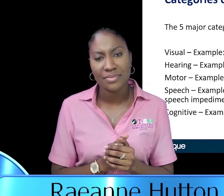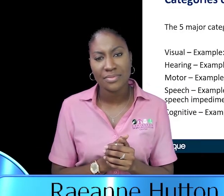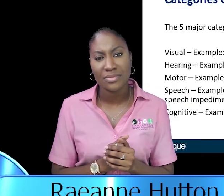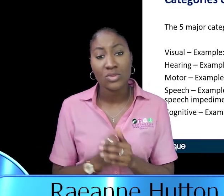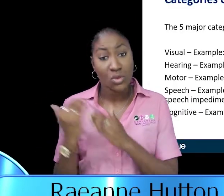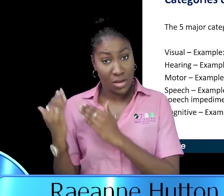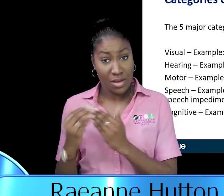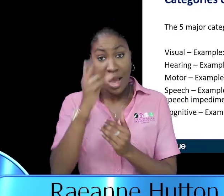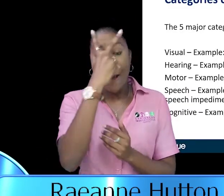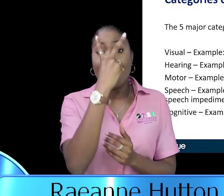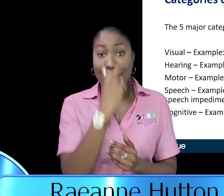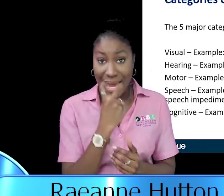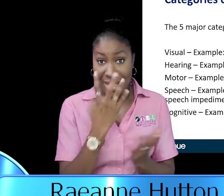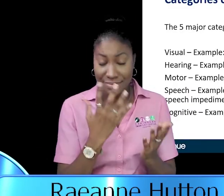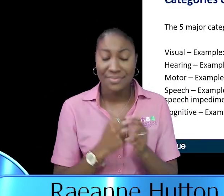So I'm blind,